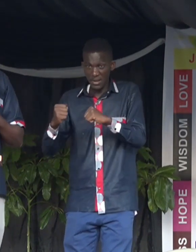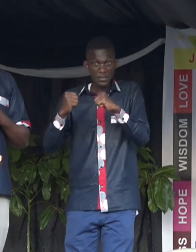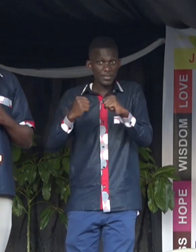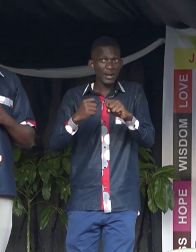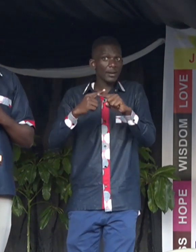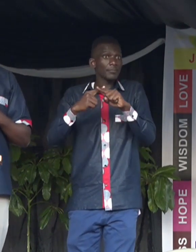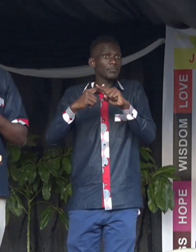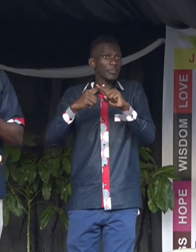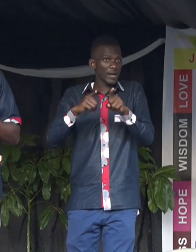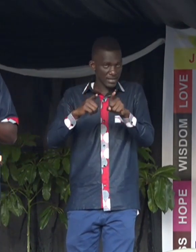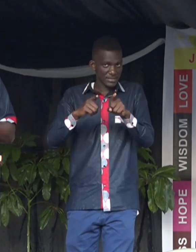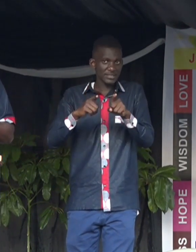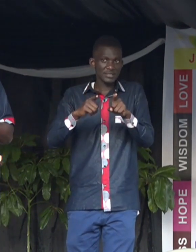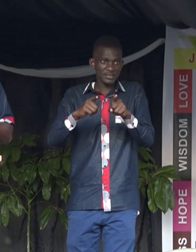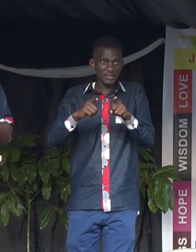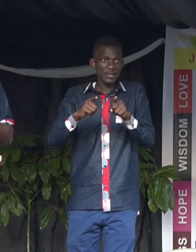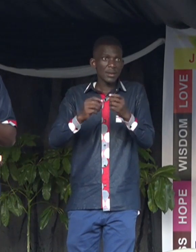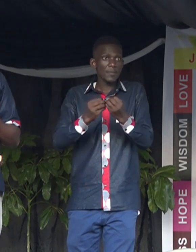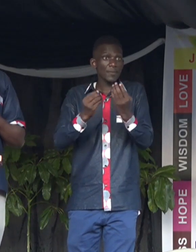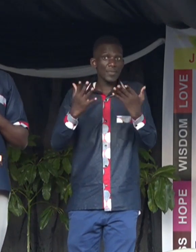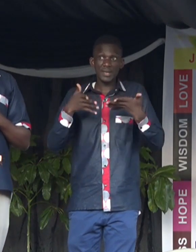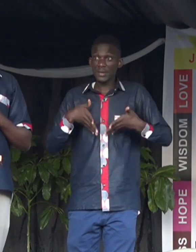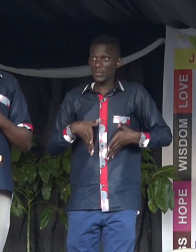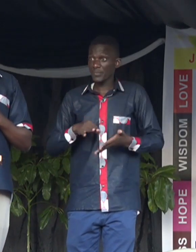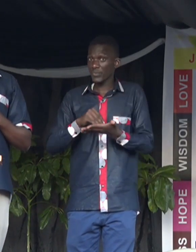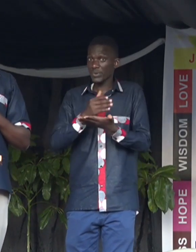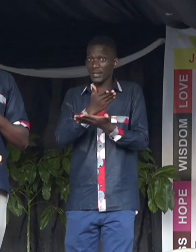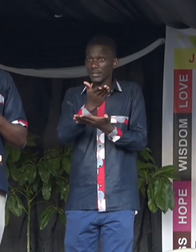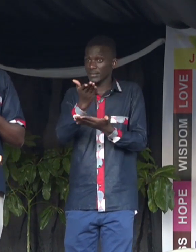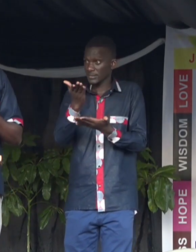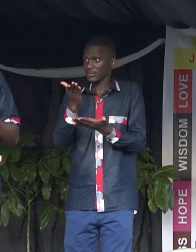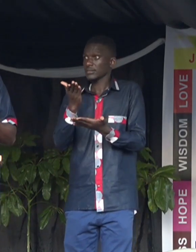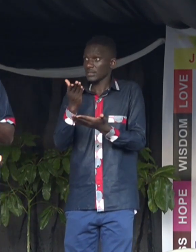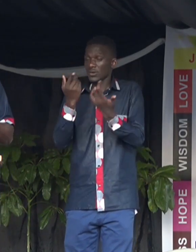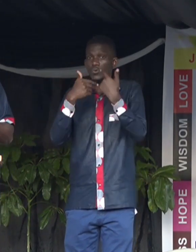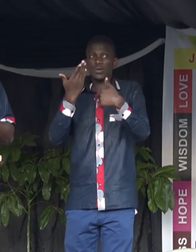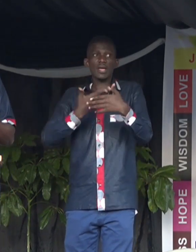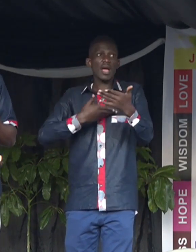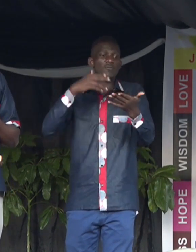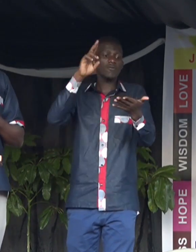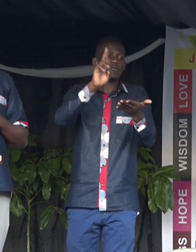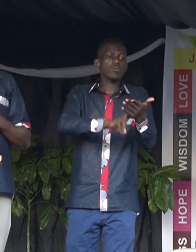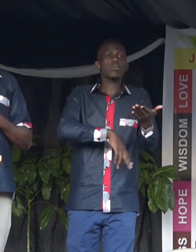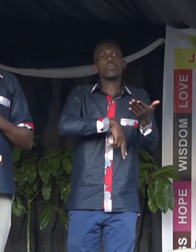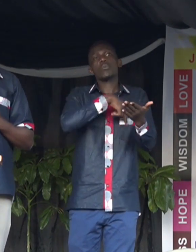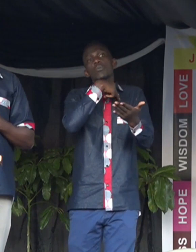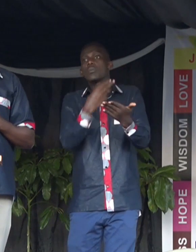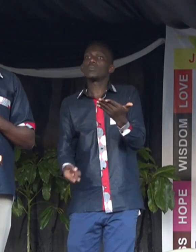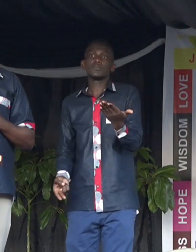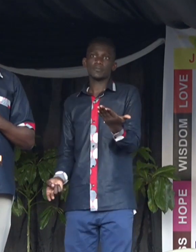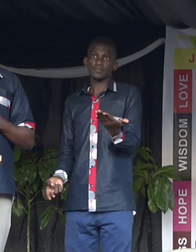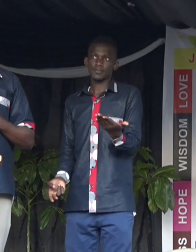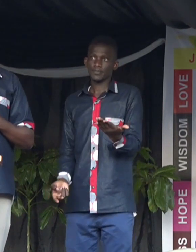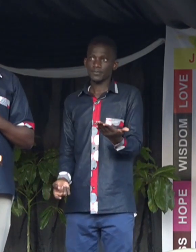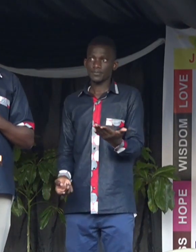Naye omulokolasi abasinga obungi. But most of the Christians, we have fallen short. Tulemereddwa.